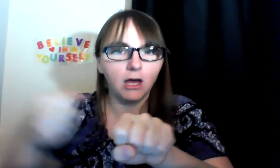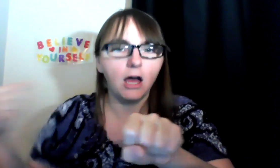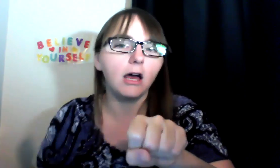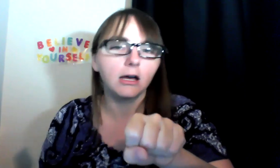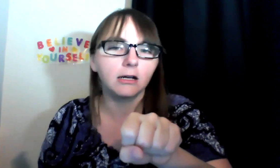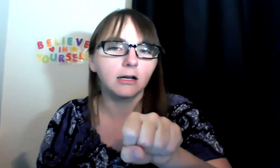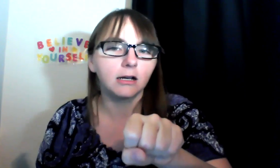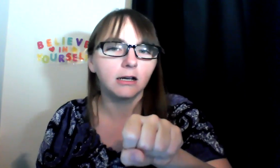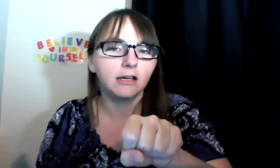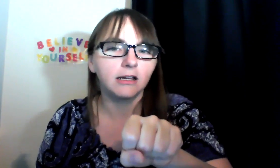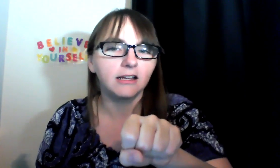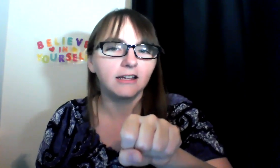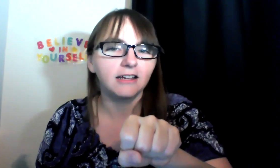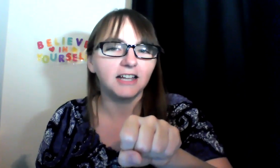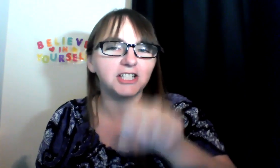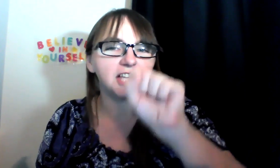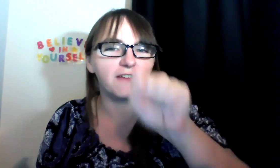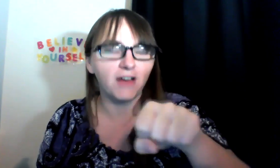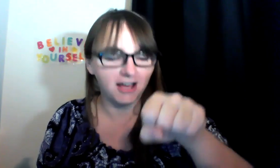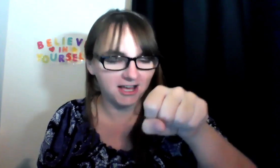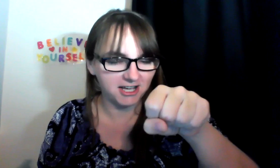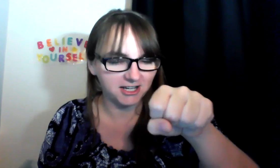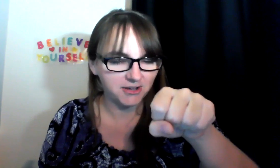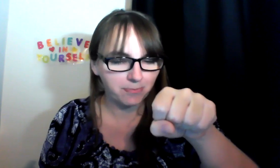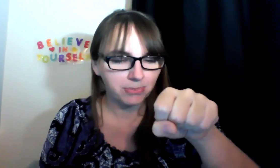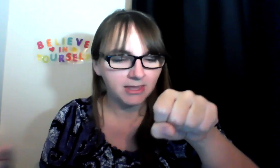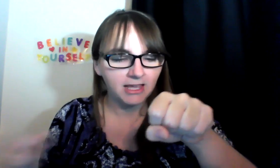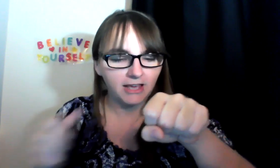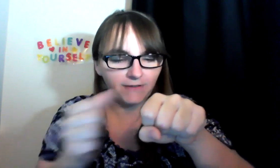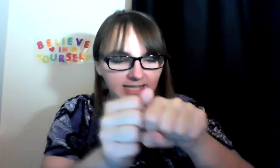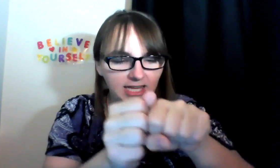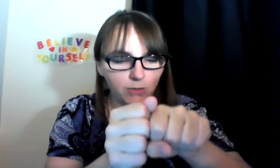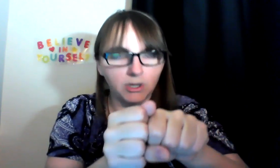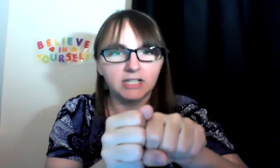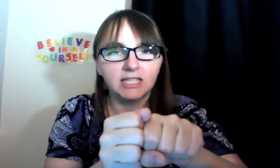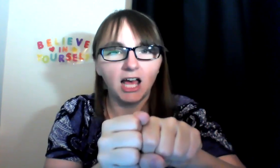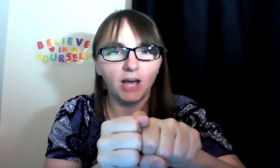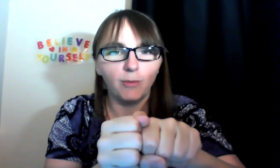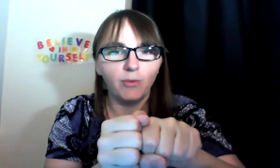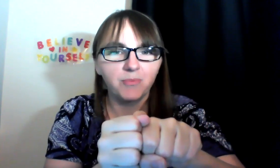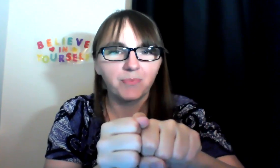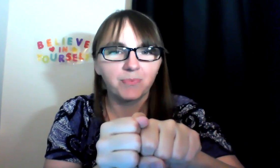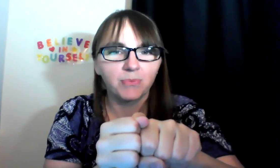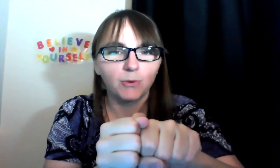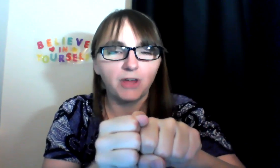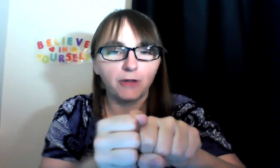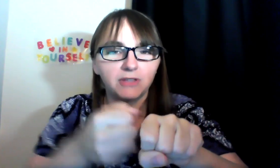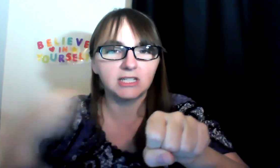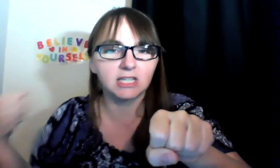h. Just have ugg. If I say the word tub without the t.